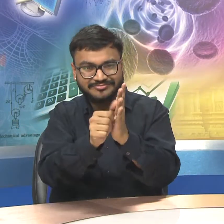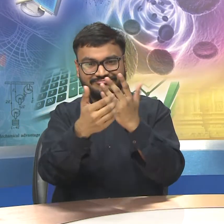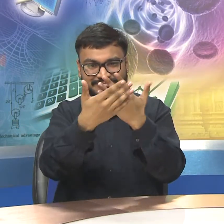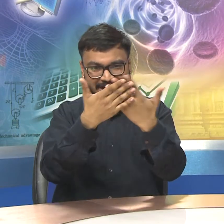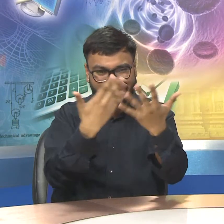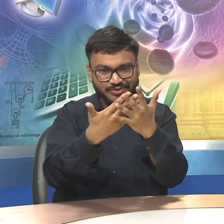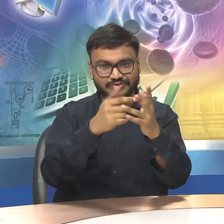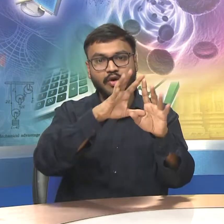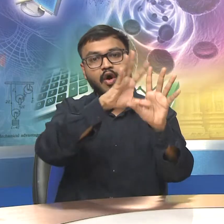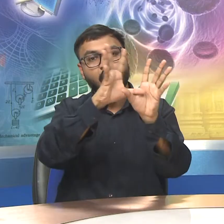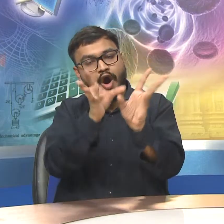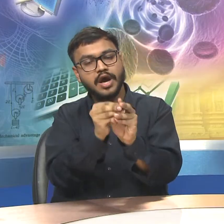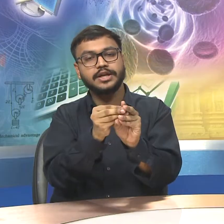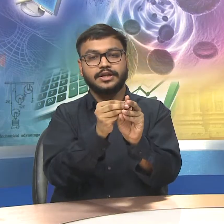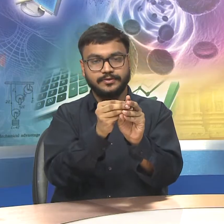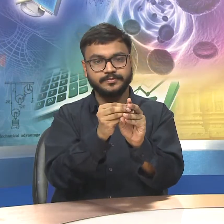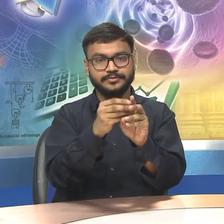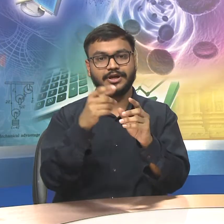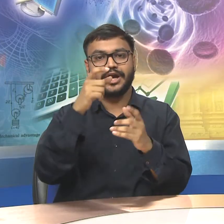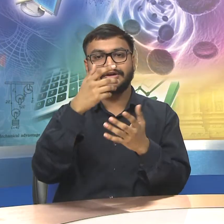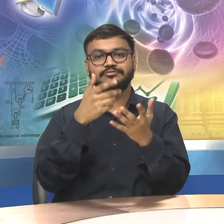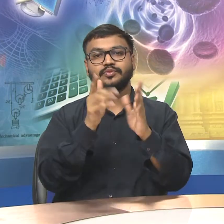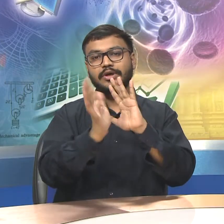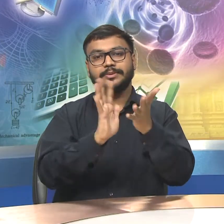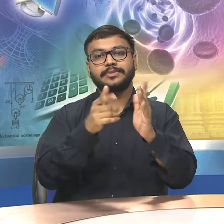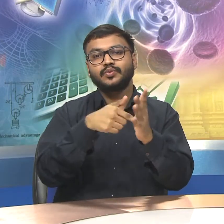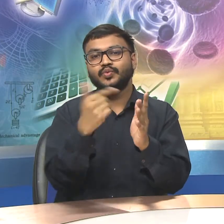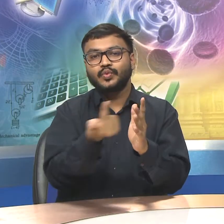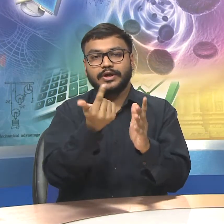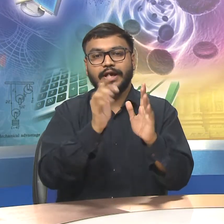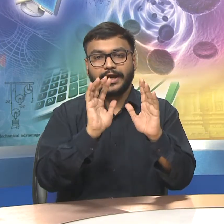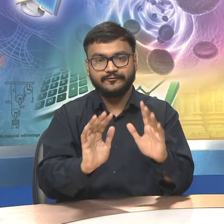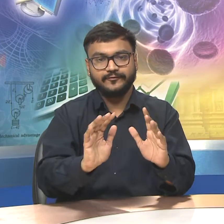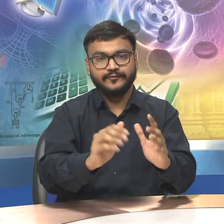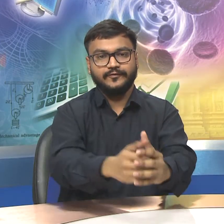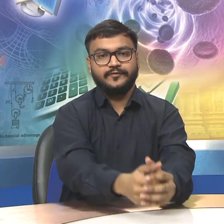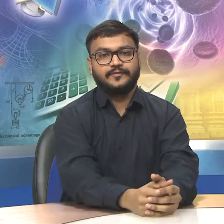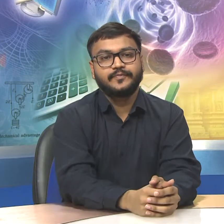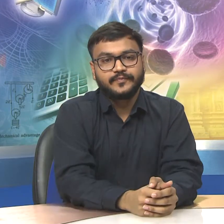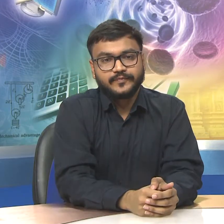remember that only the hands are not enough for signing.